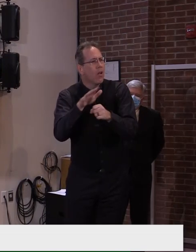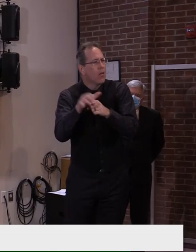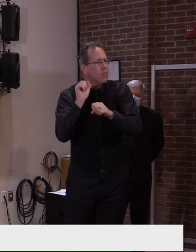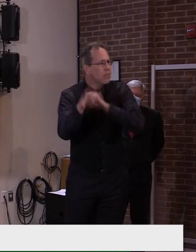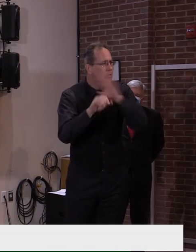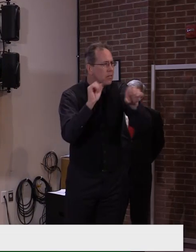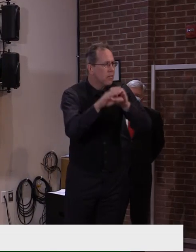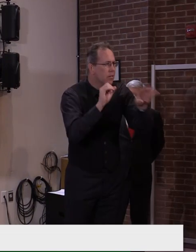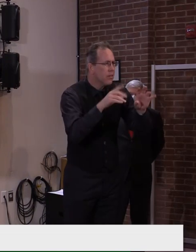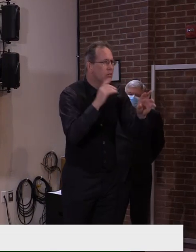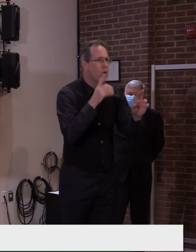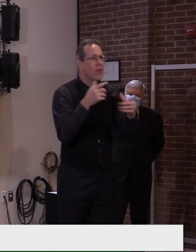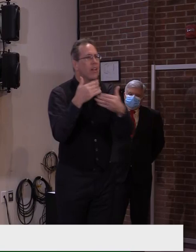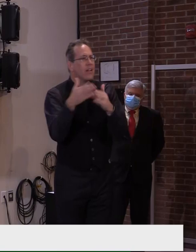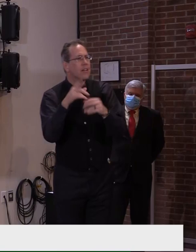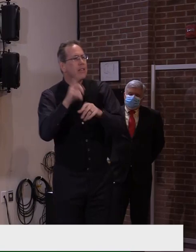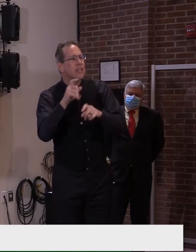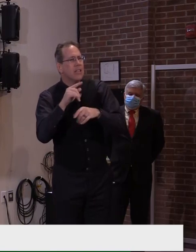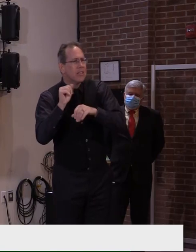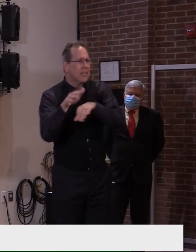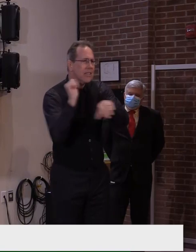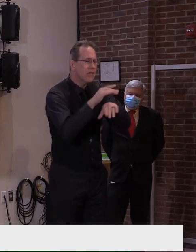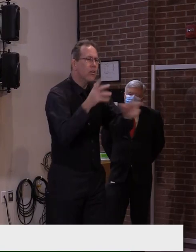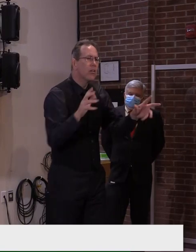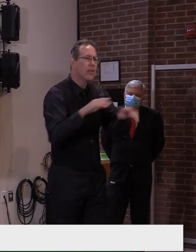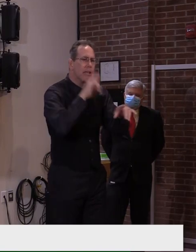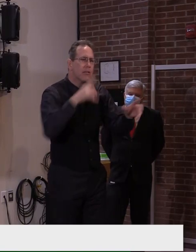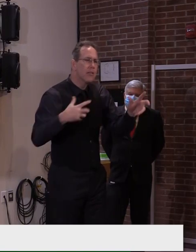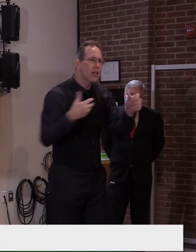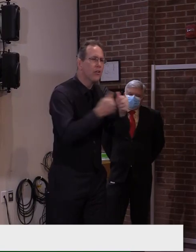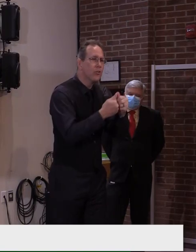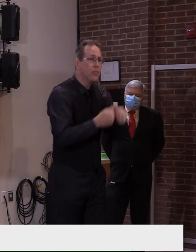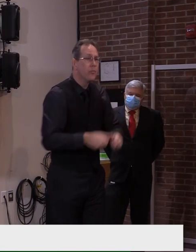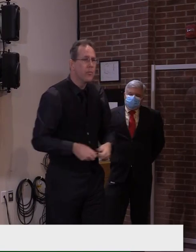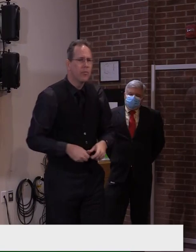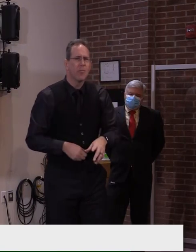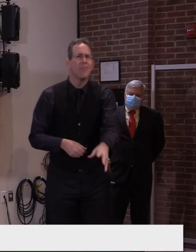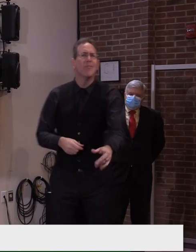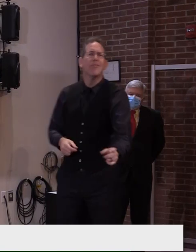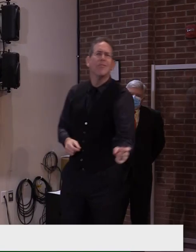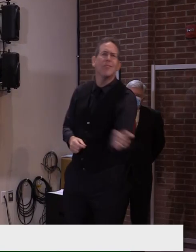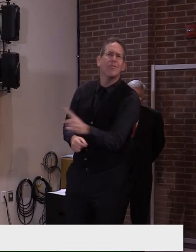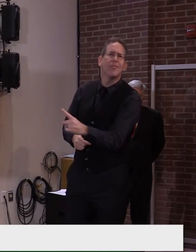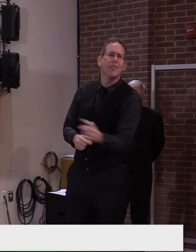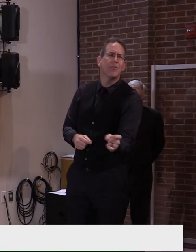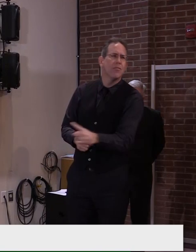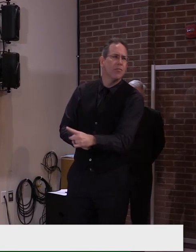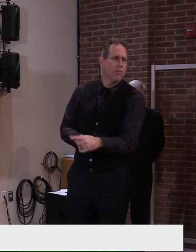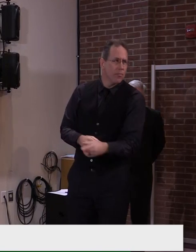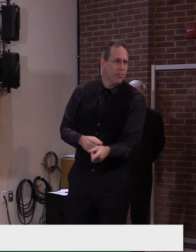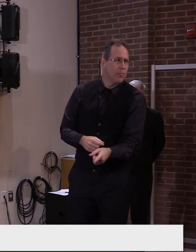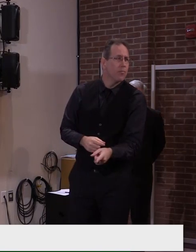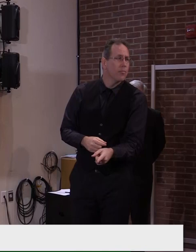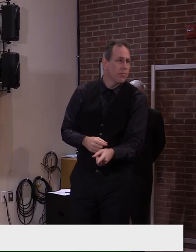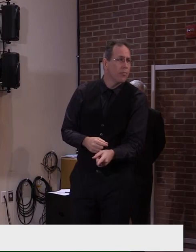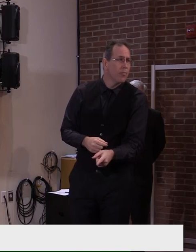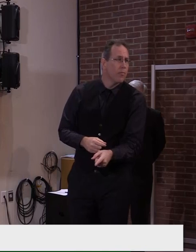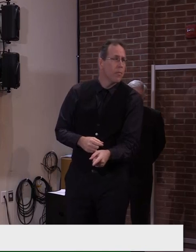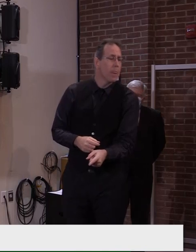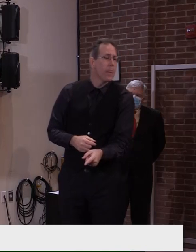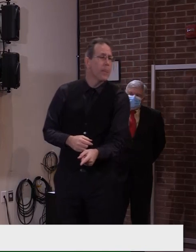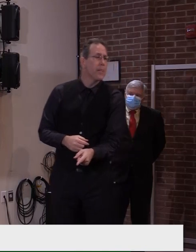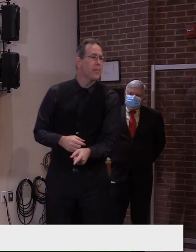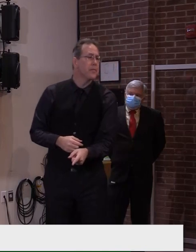that note, I believe it was you who said that in February, you're going to have to make a decision about whether schools have